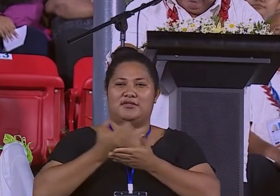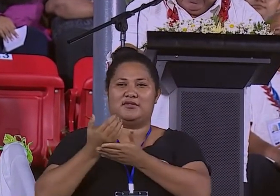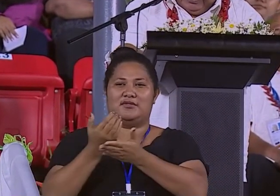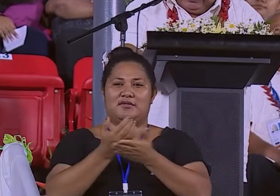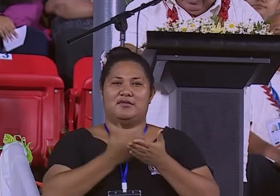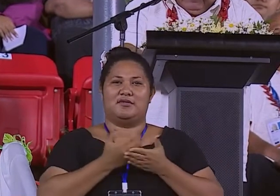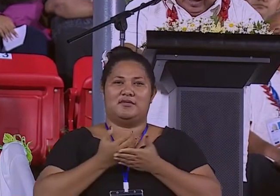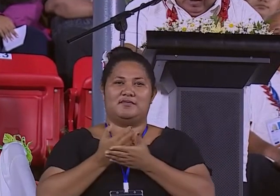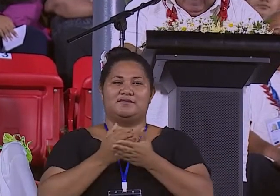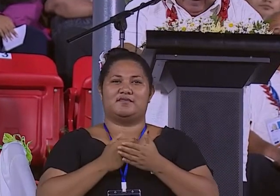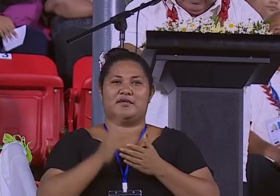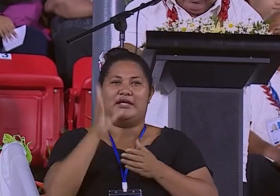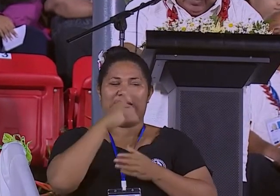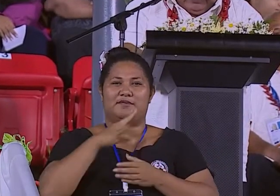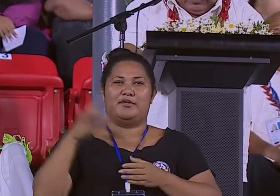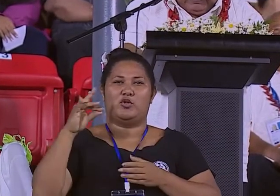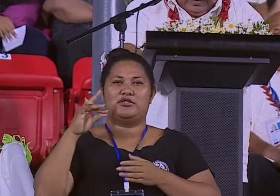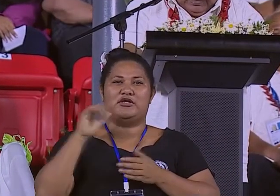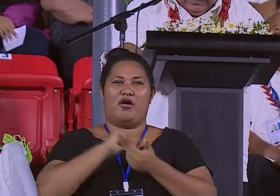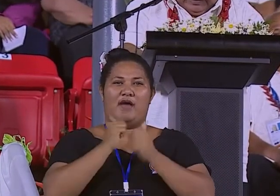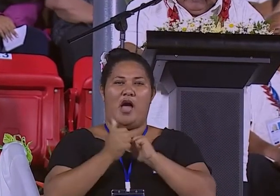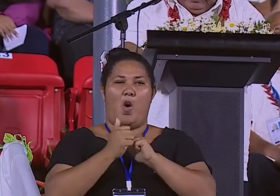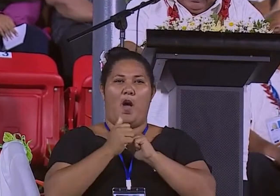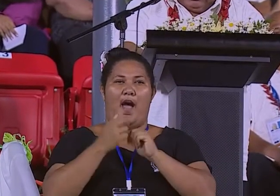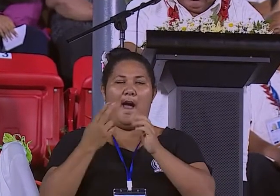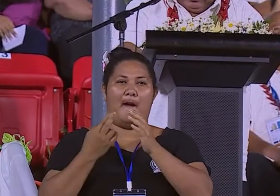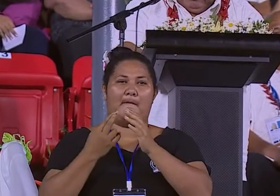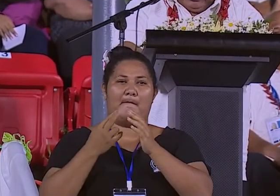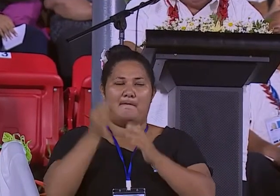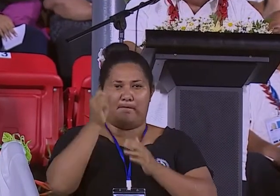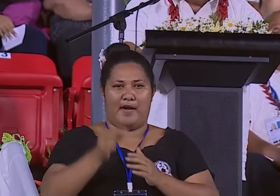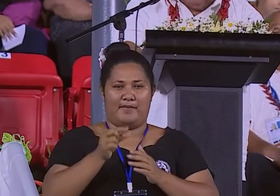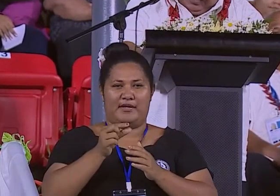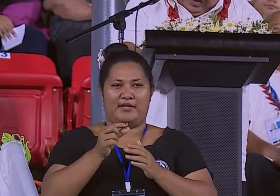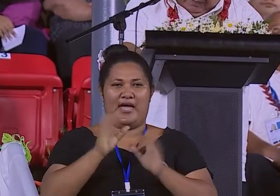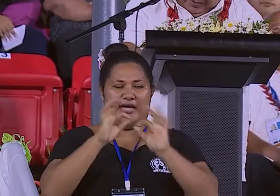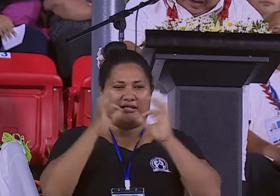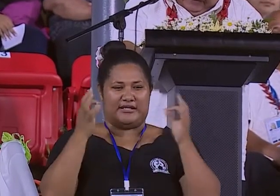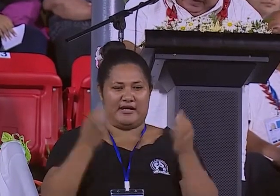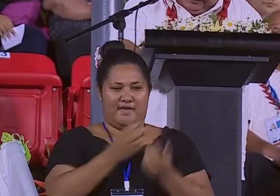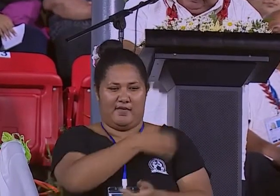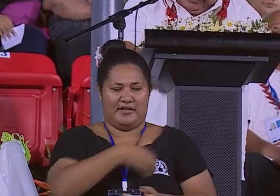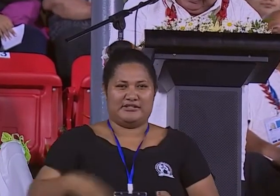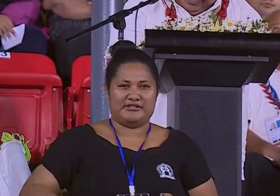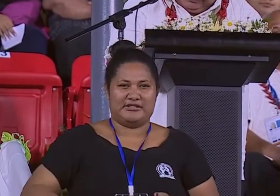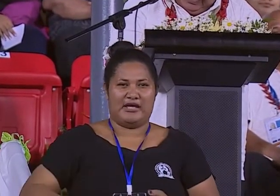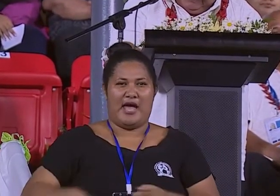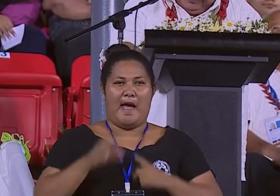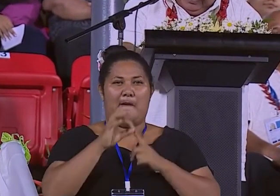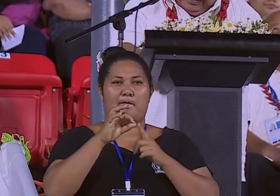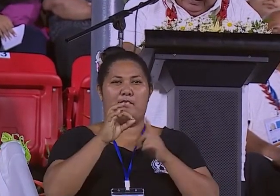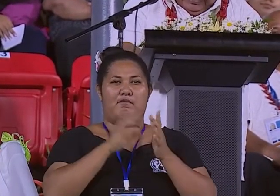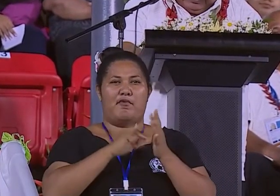daring spirit of our public service, government, corporations, private